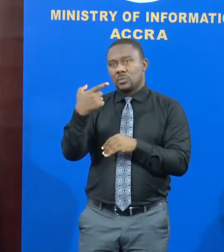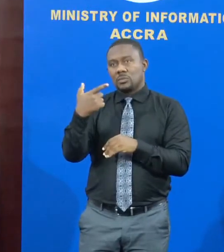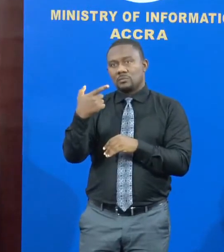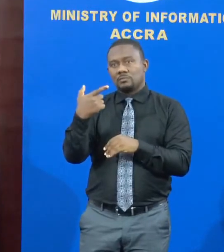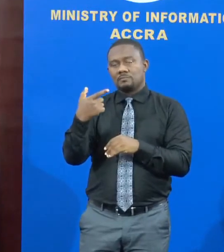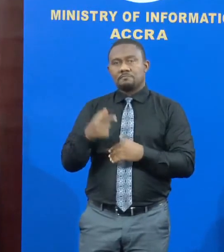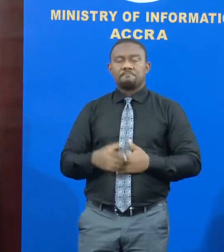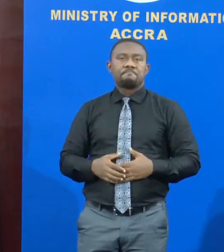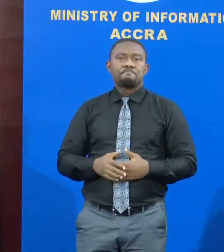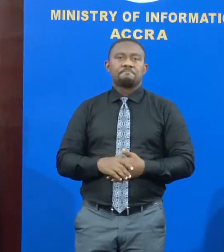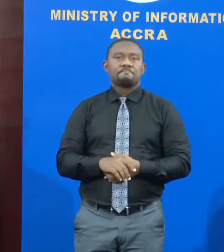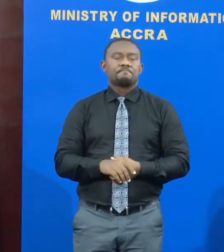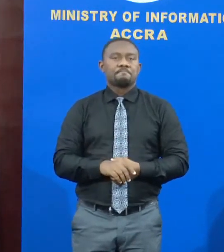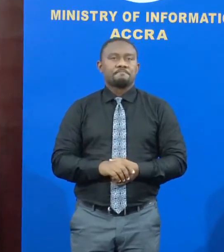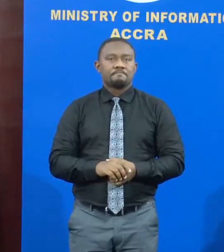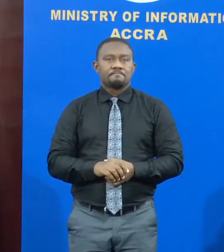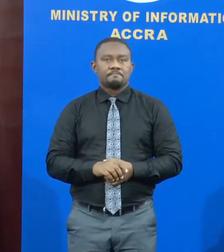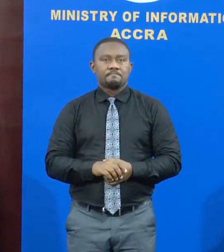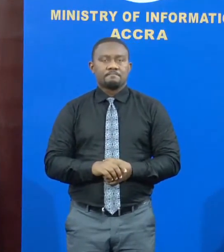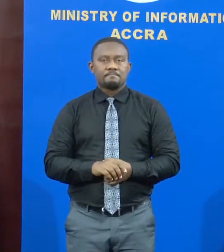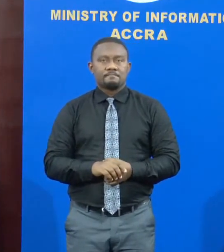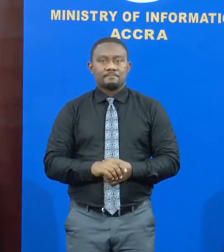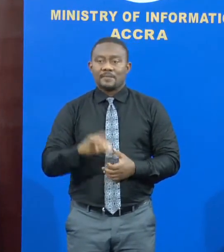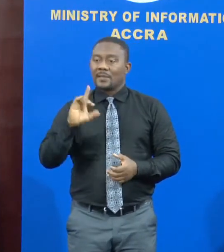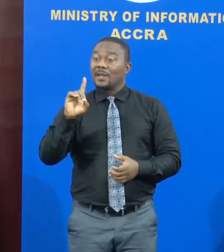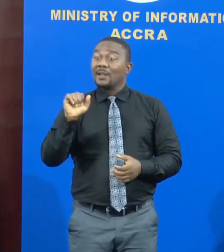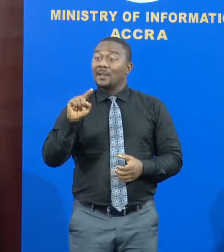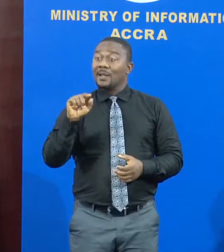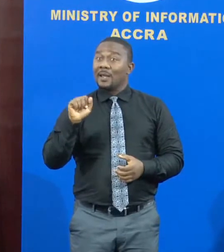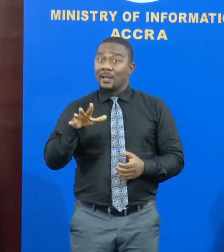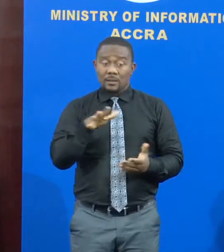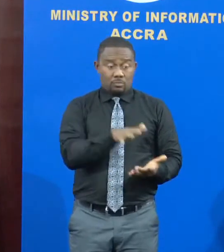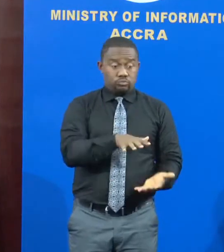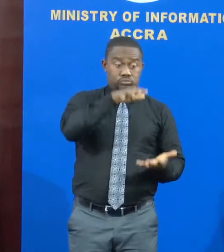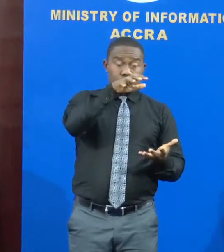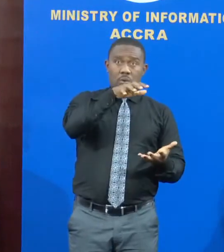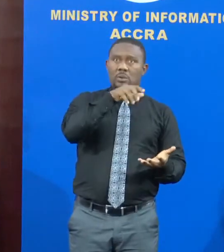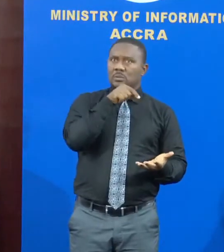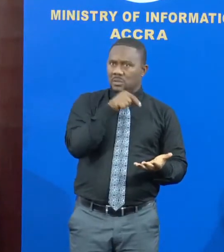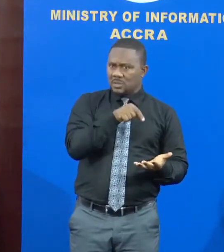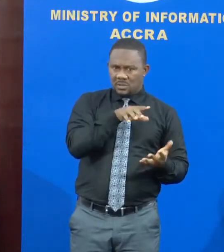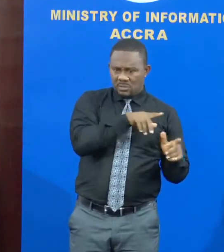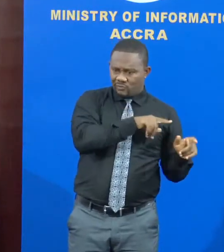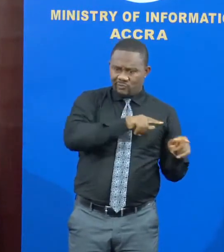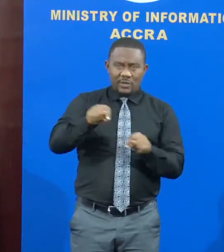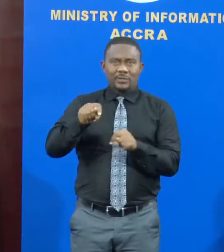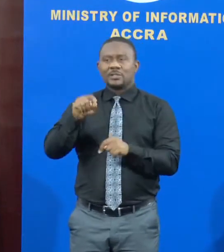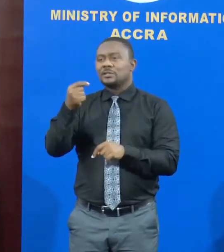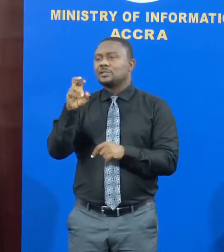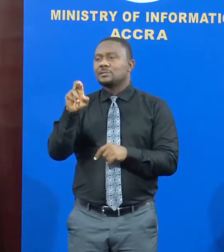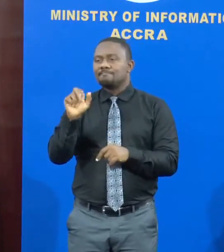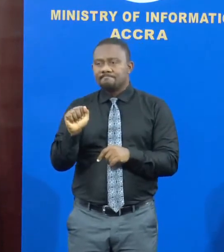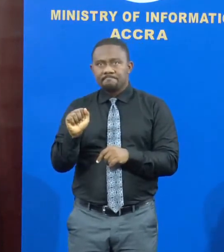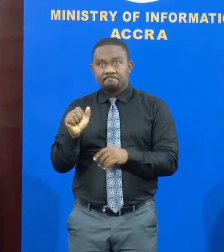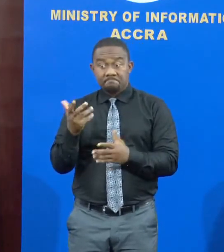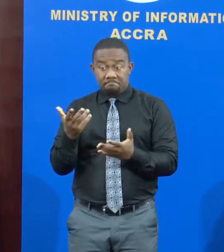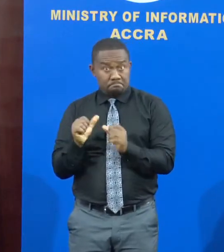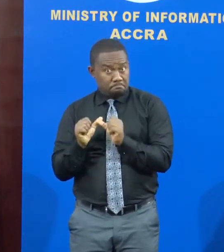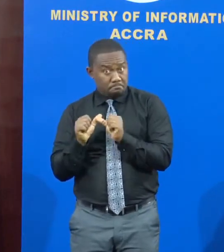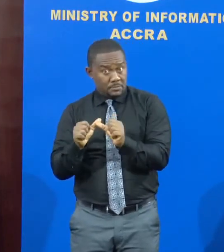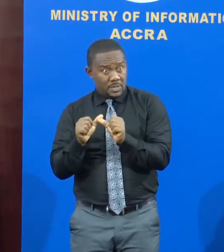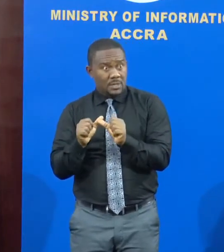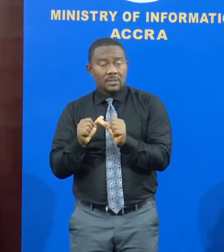things being equal. Bulk data on registered applicants has been transferred to GRA. There is continuous data transfer